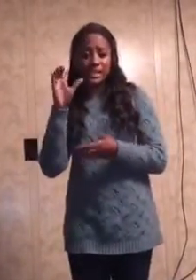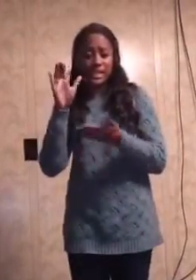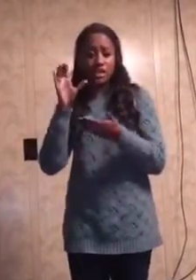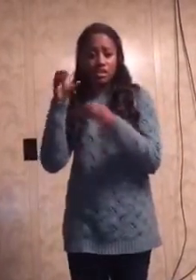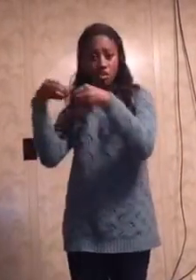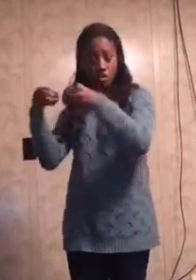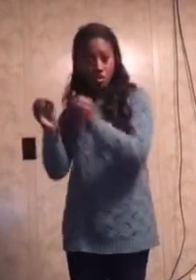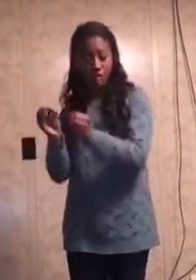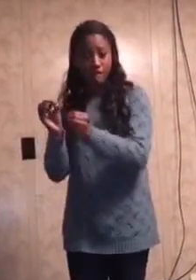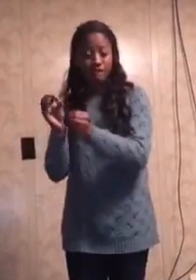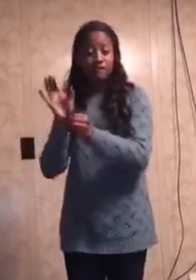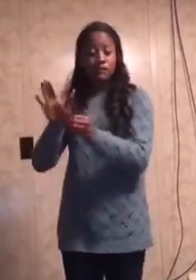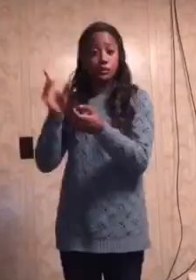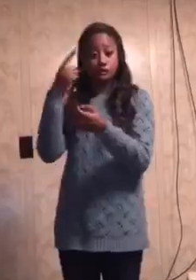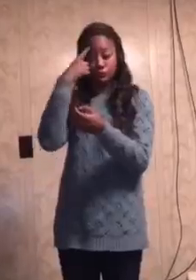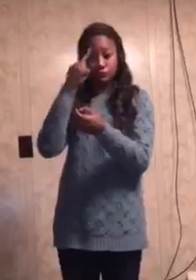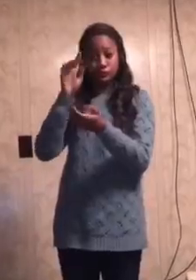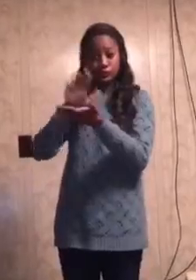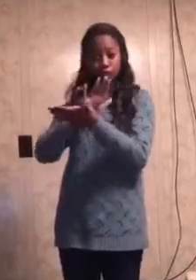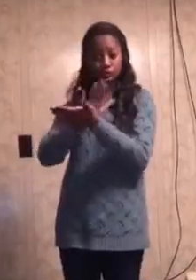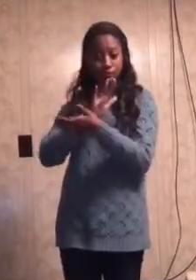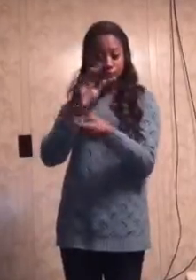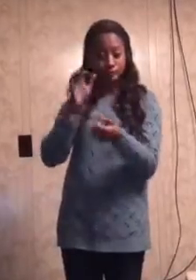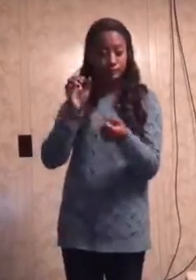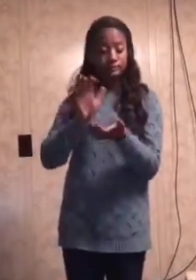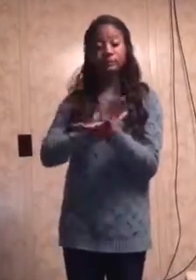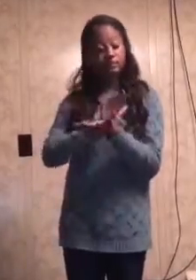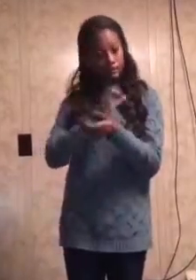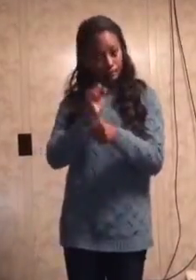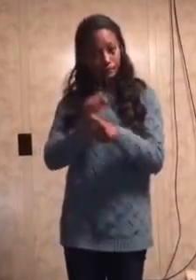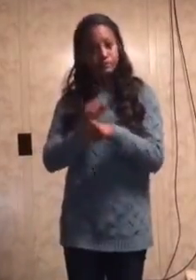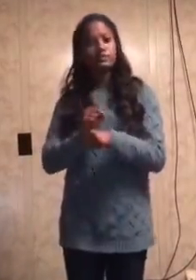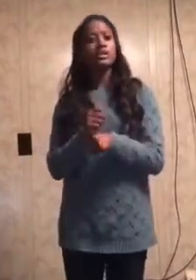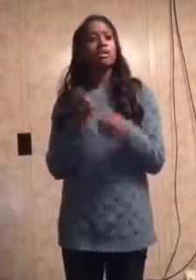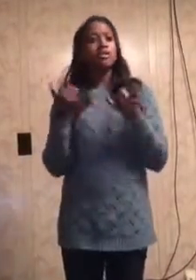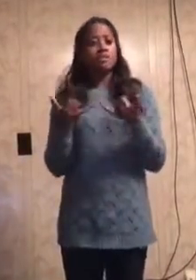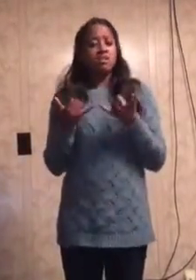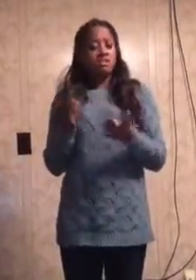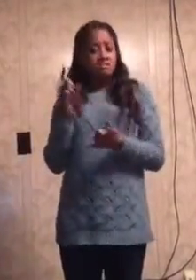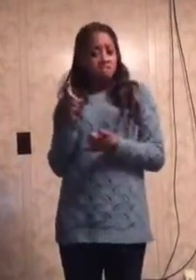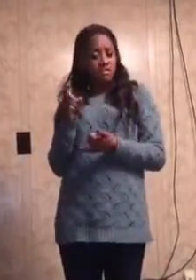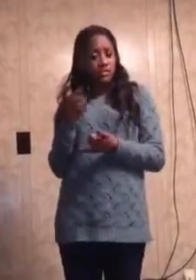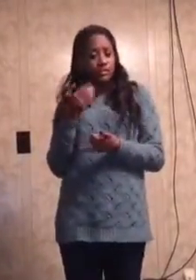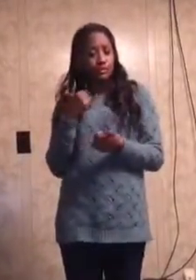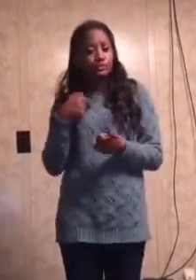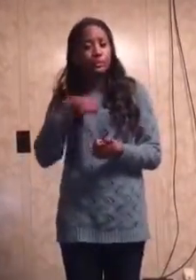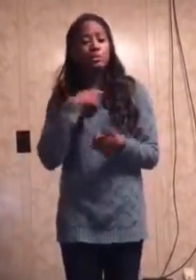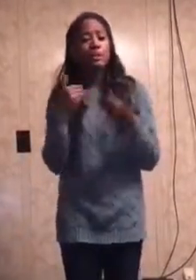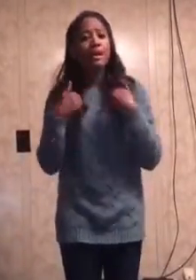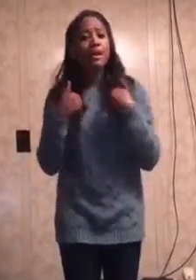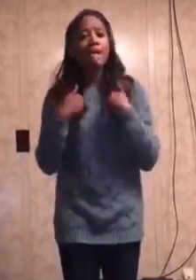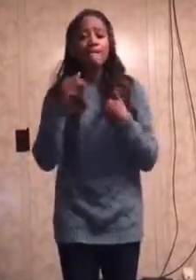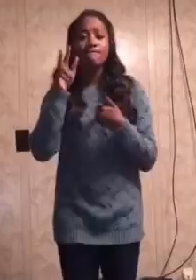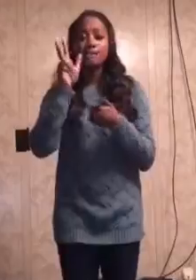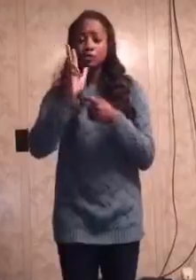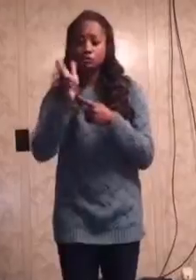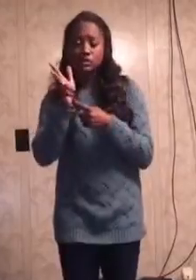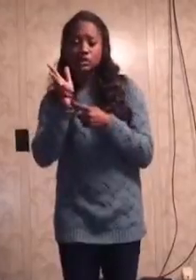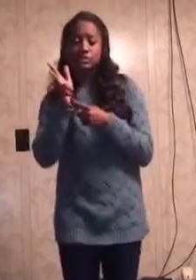Phoenix College, we have a process that takes about 20 to 25 minutes for you to fill out paperwork. It's called a student information form. That